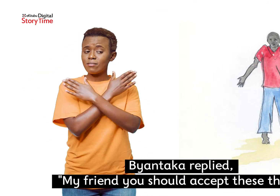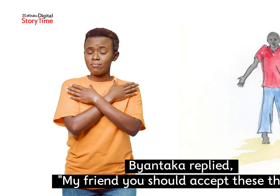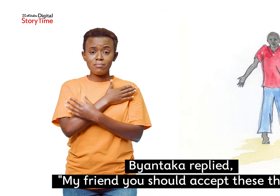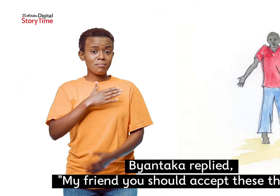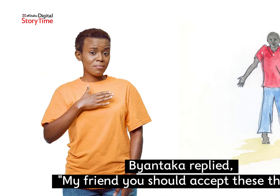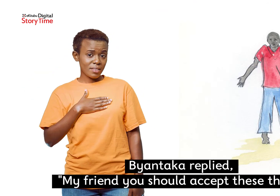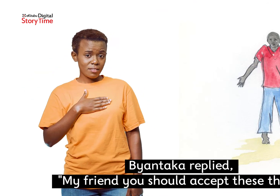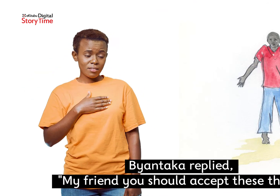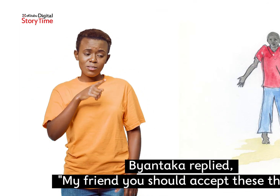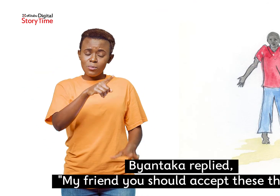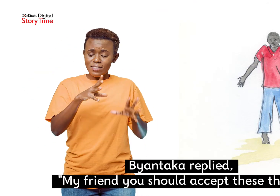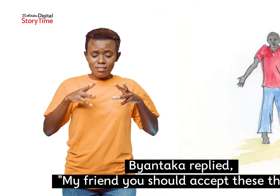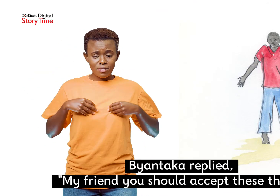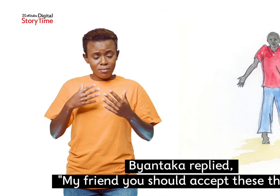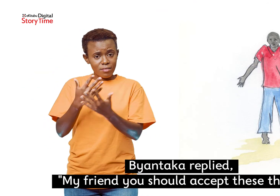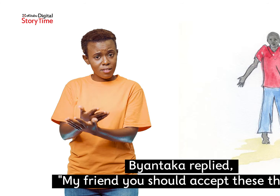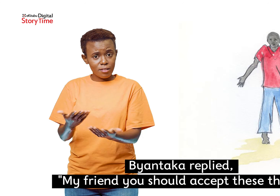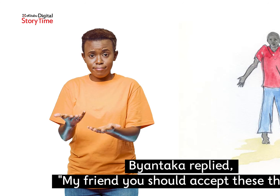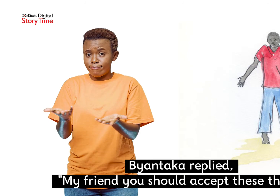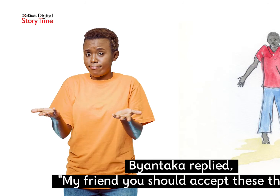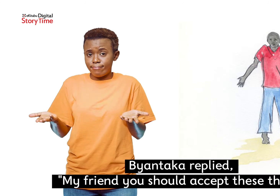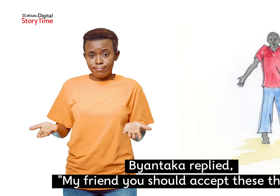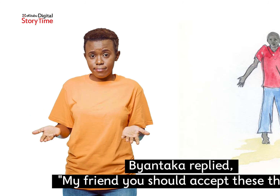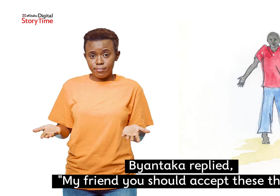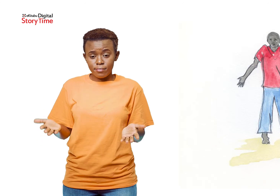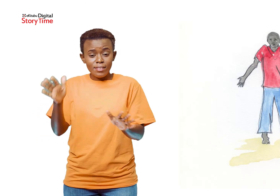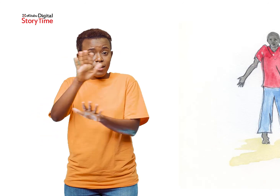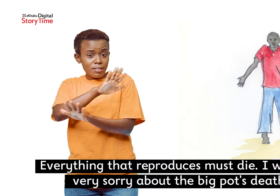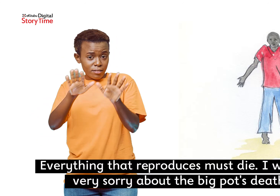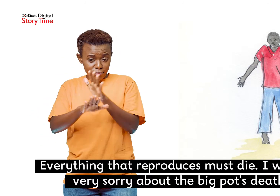Biantaka replied, "My friend, you should accept these things.